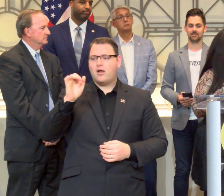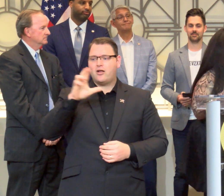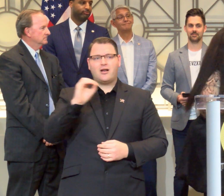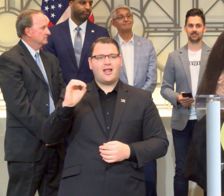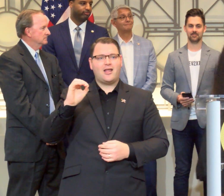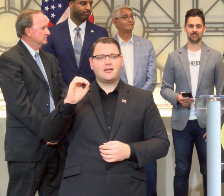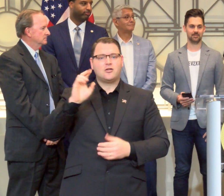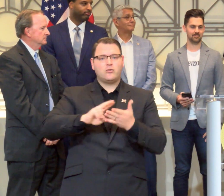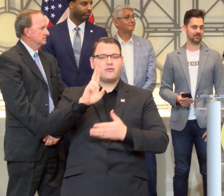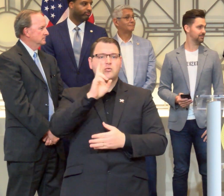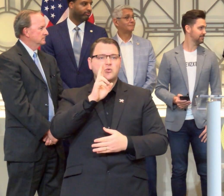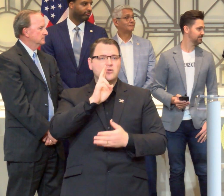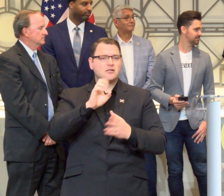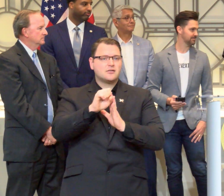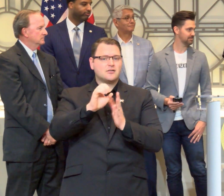Mayor.